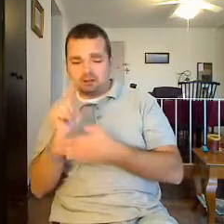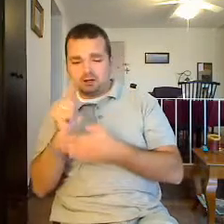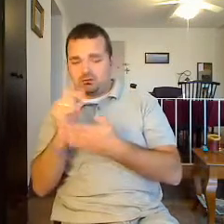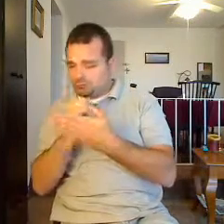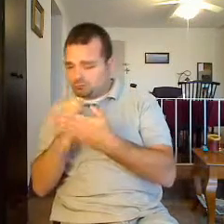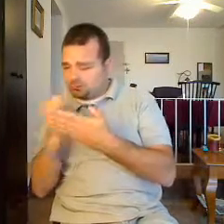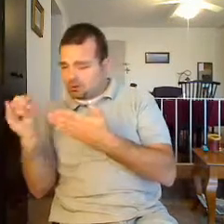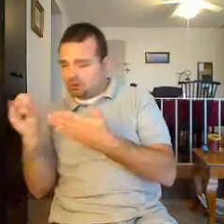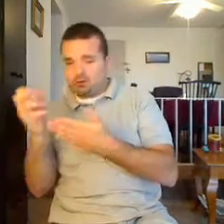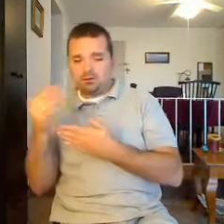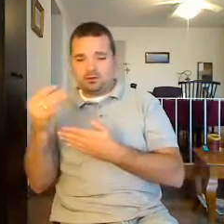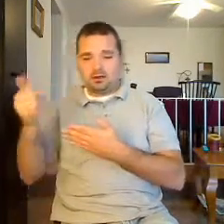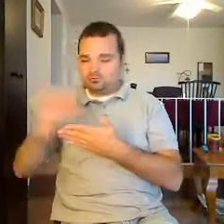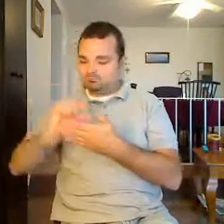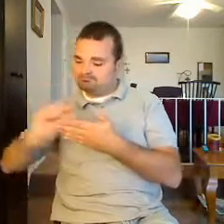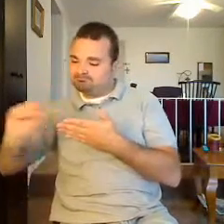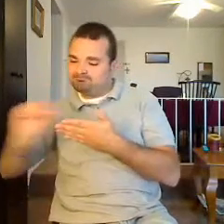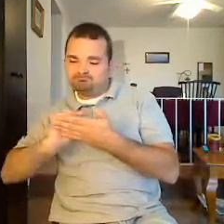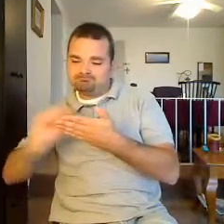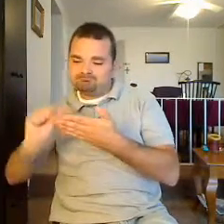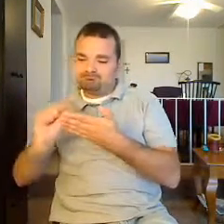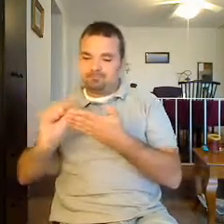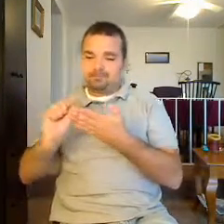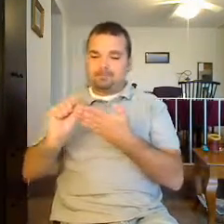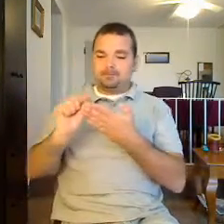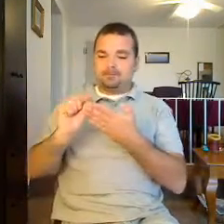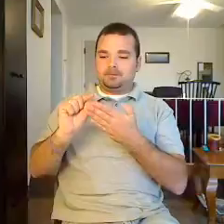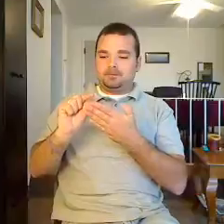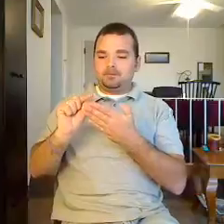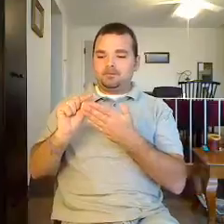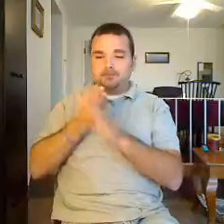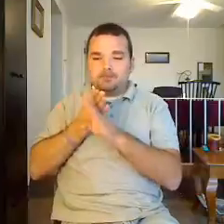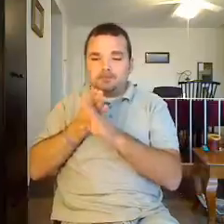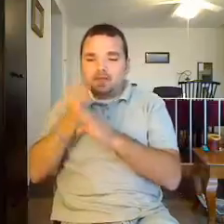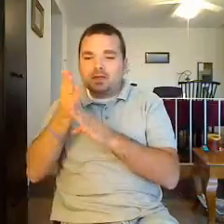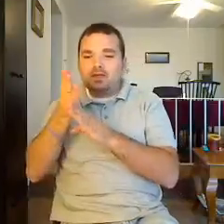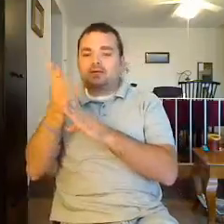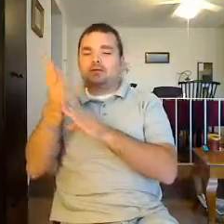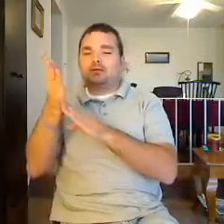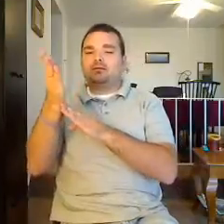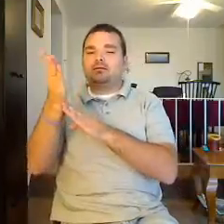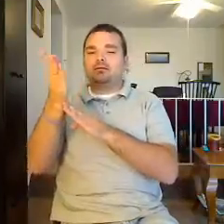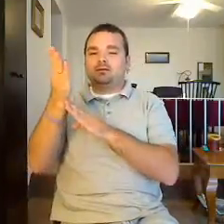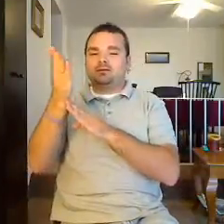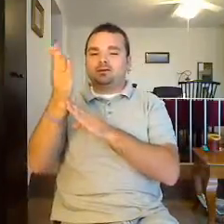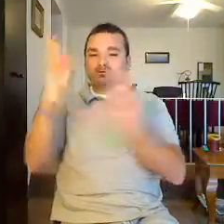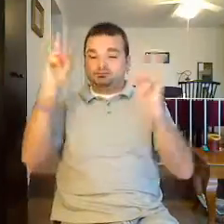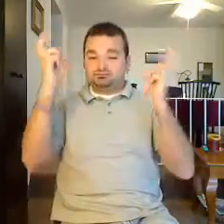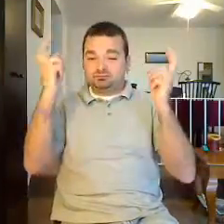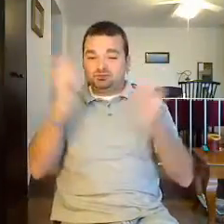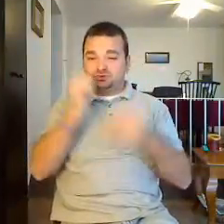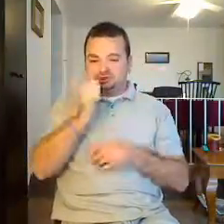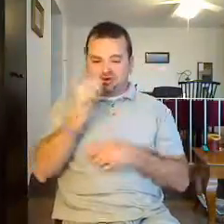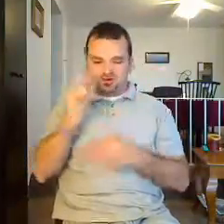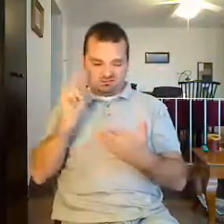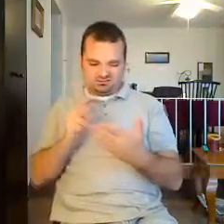that represent main topics. Tomorrow you won't be able to decipher scribbles as well as you could if you do it on the same